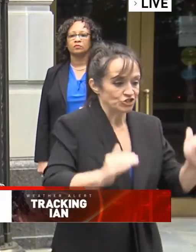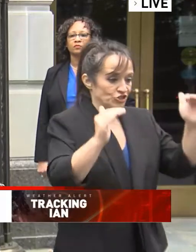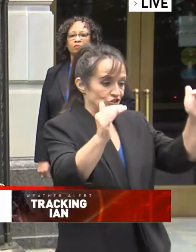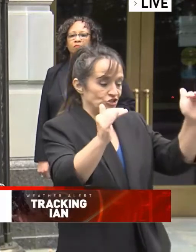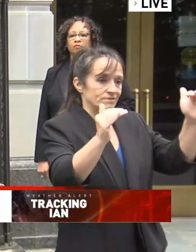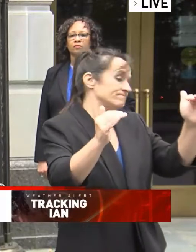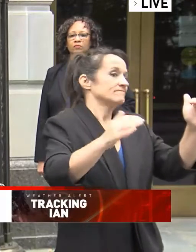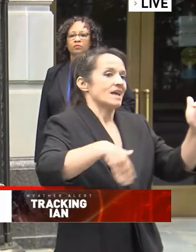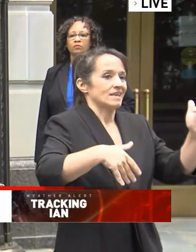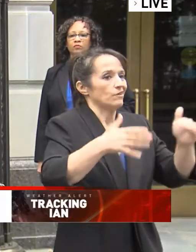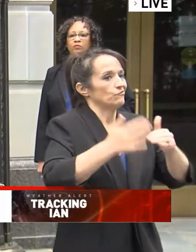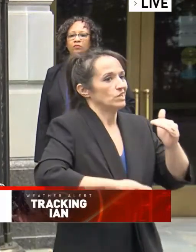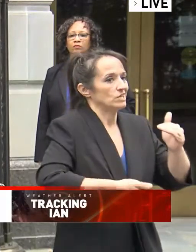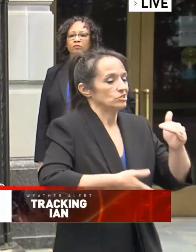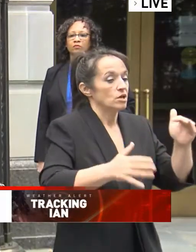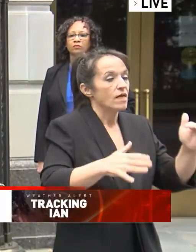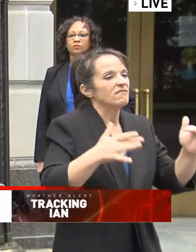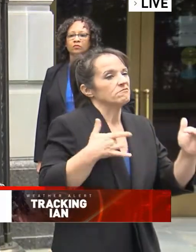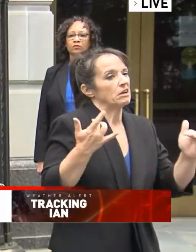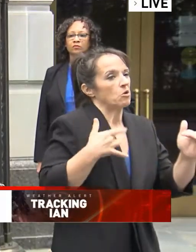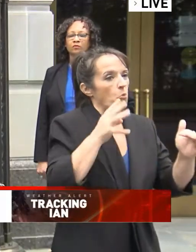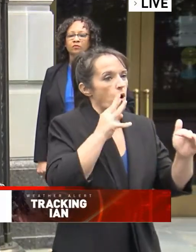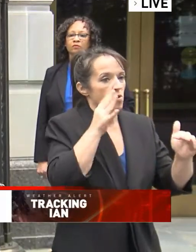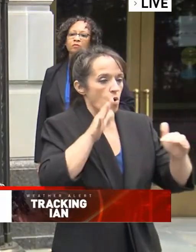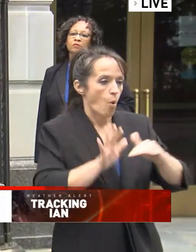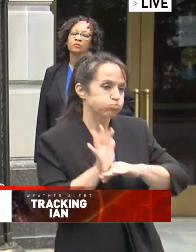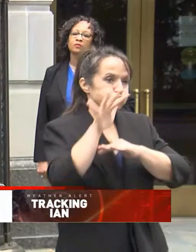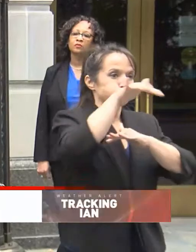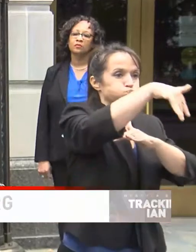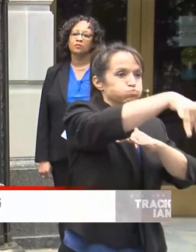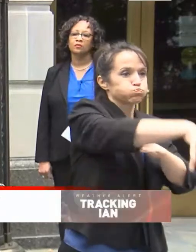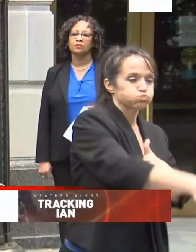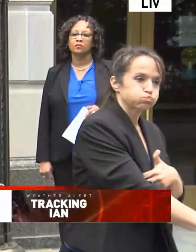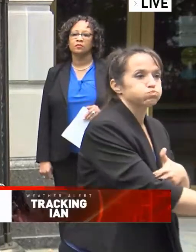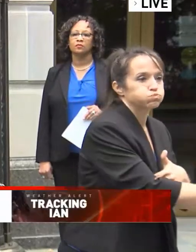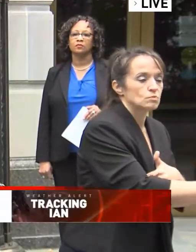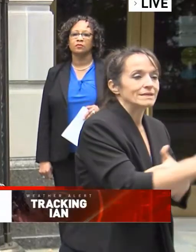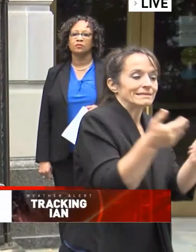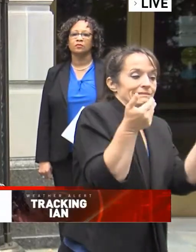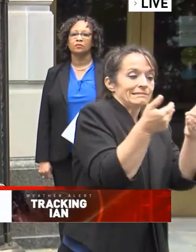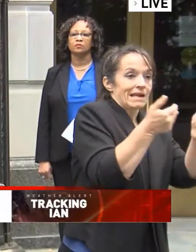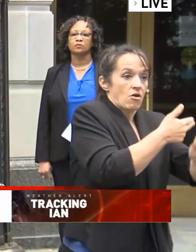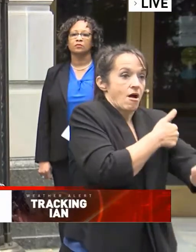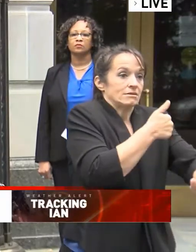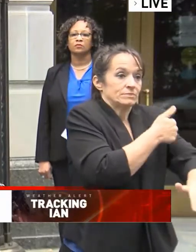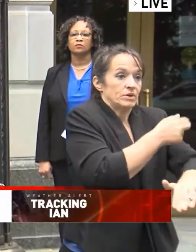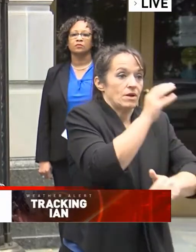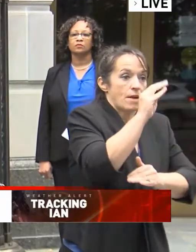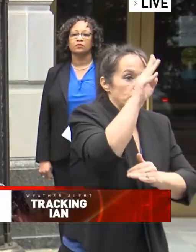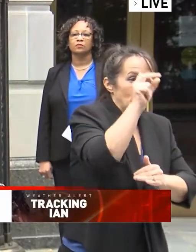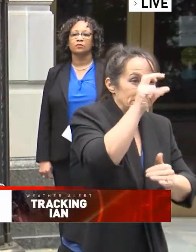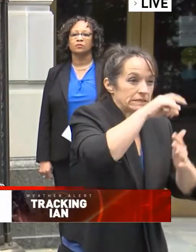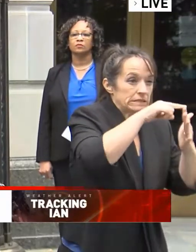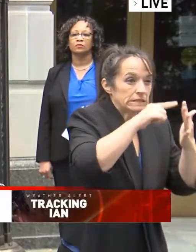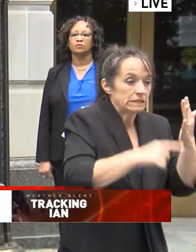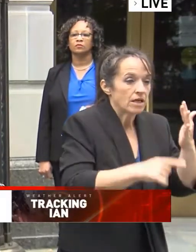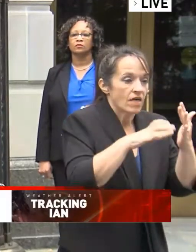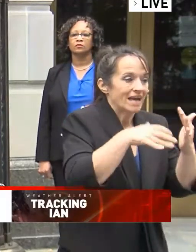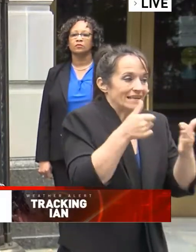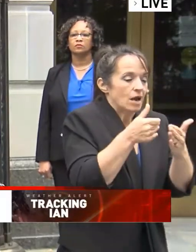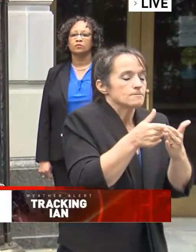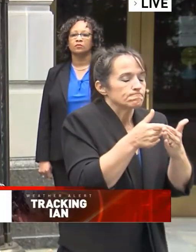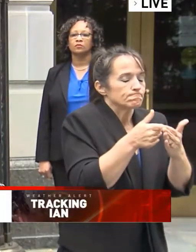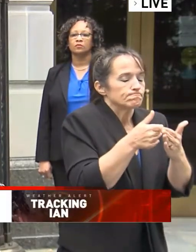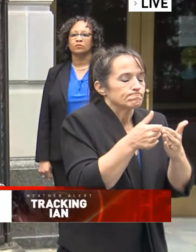Low-lying areas in the city, including the hospital district, could see inundation